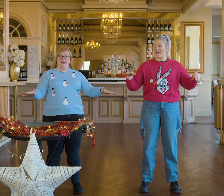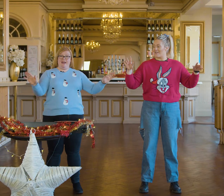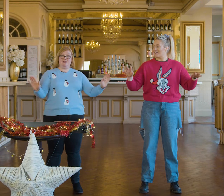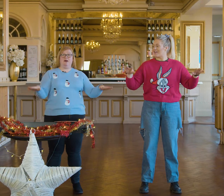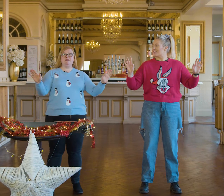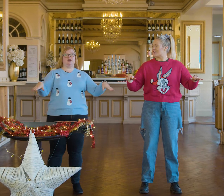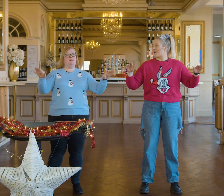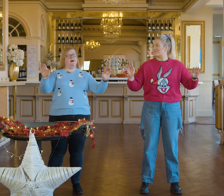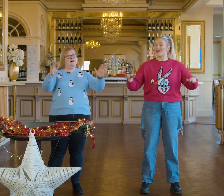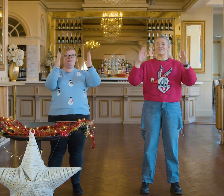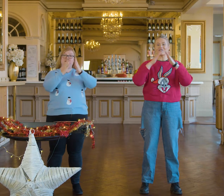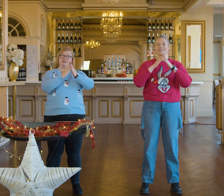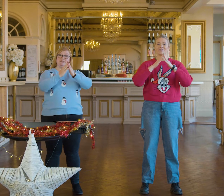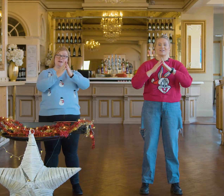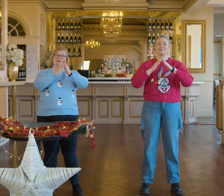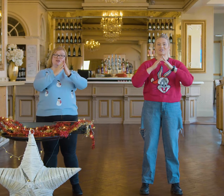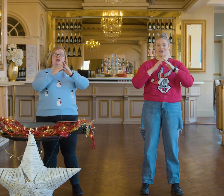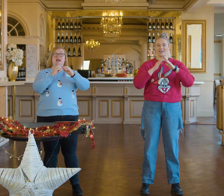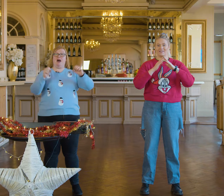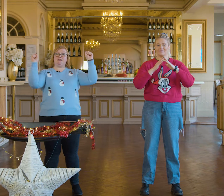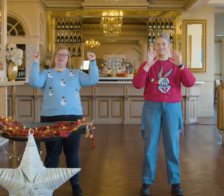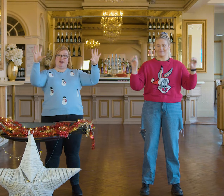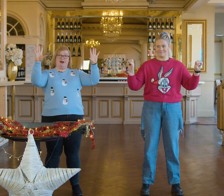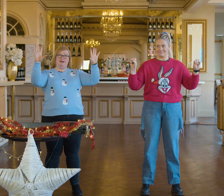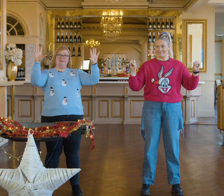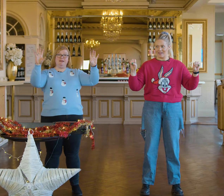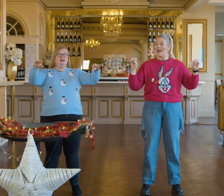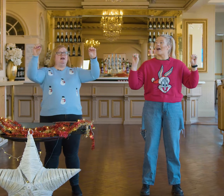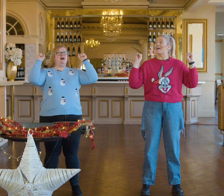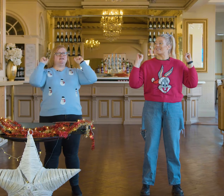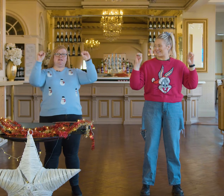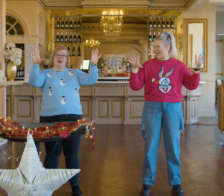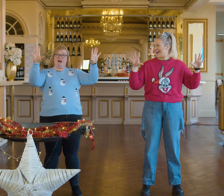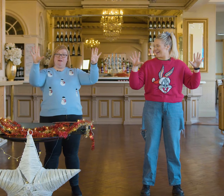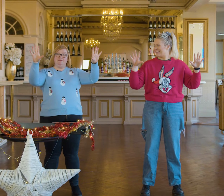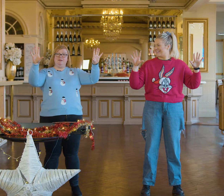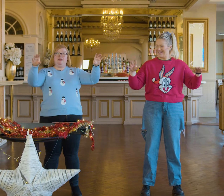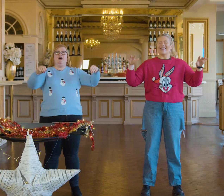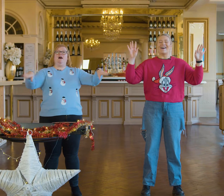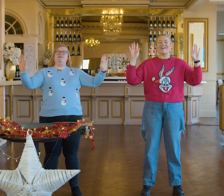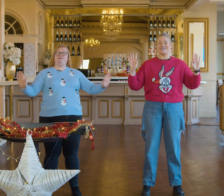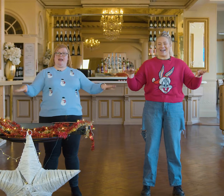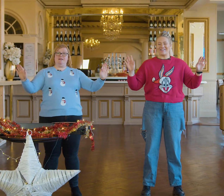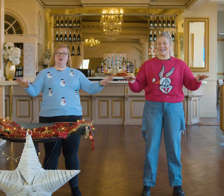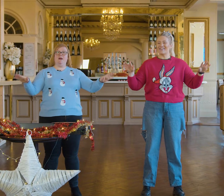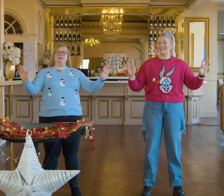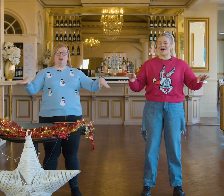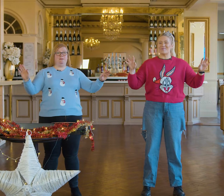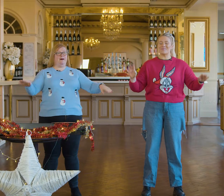fairy on the top of the Christmas tree. A star, a star, a fairy on the top of